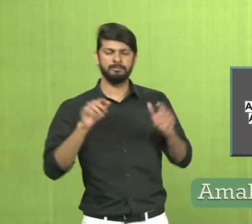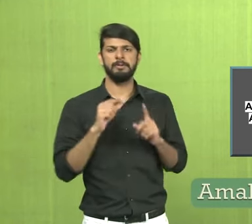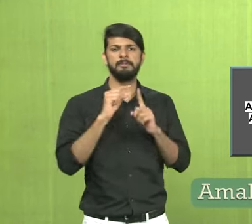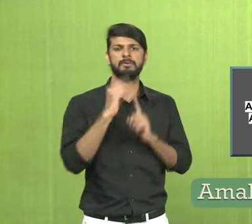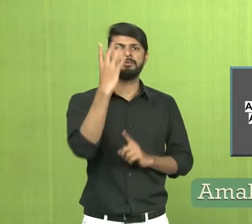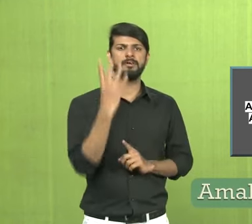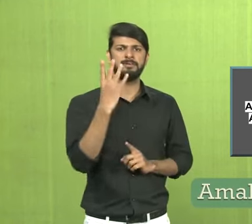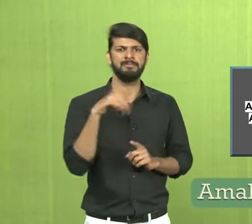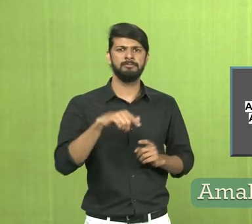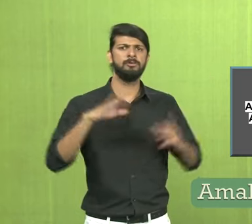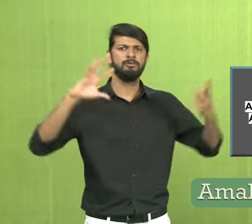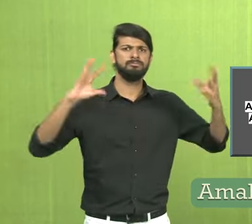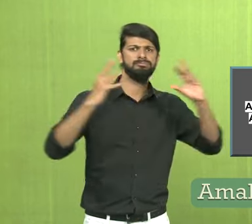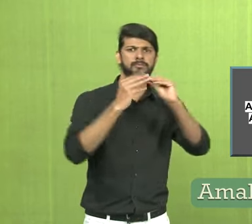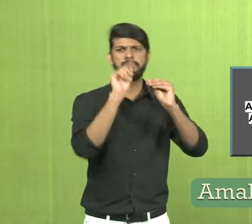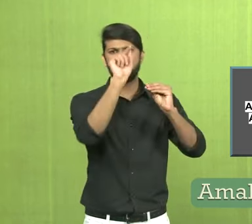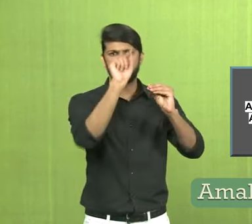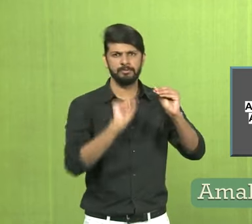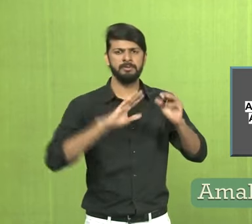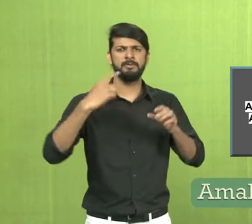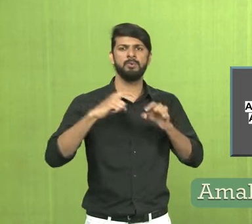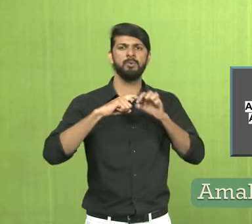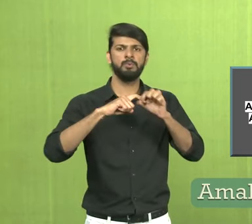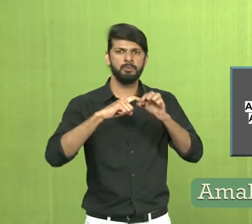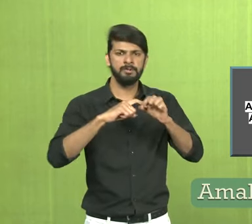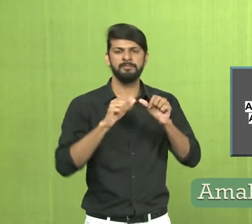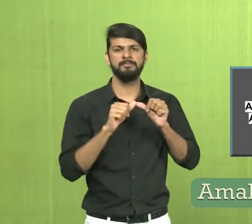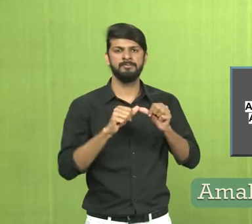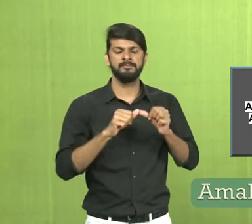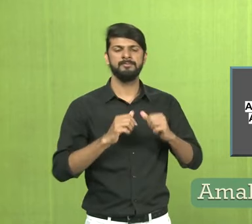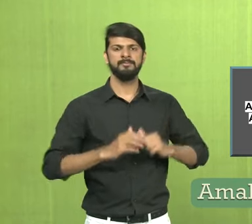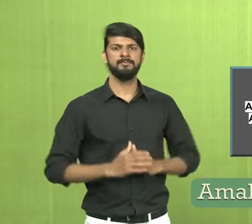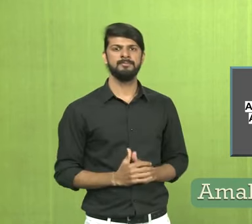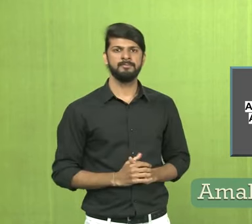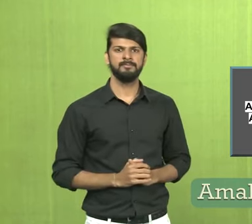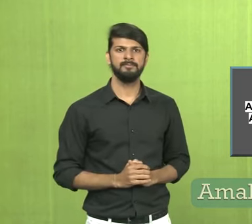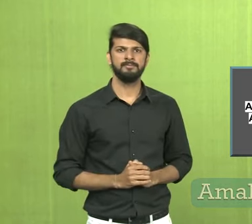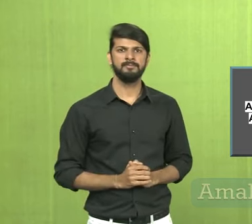19, part 4, summary and questions and answers.